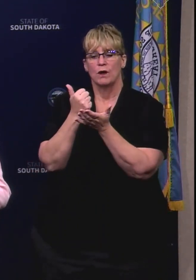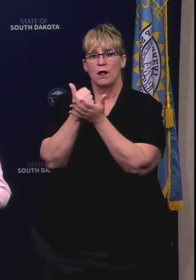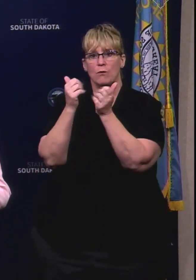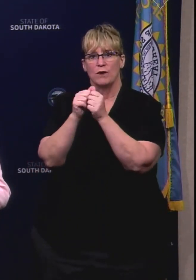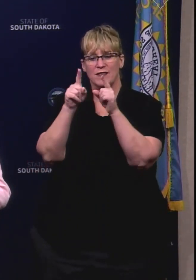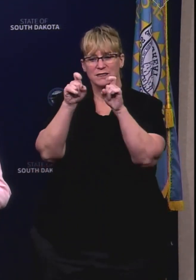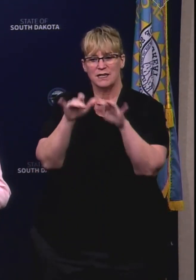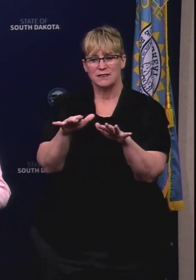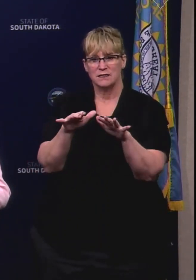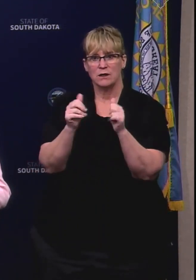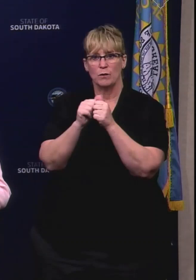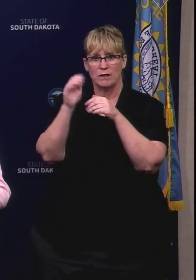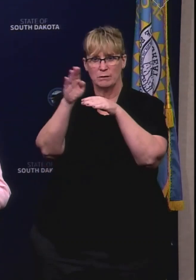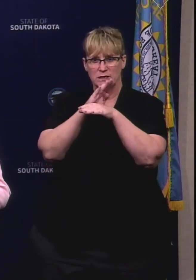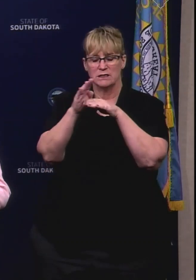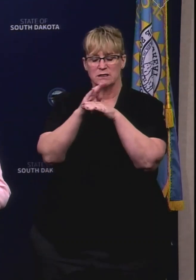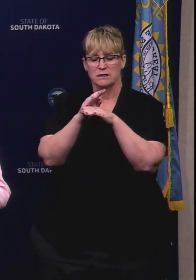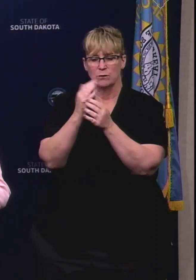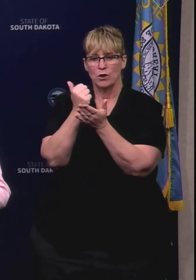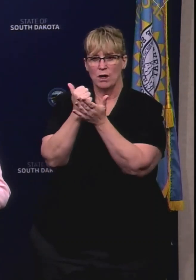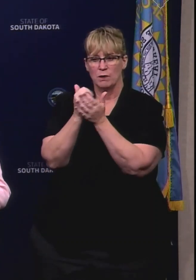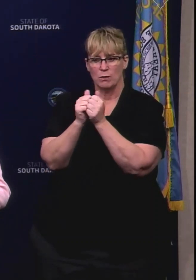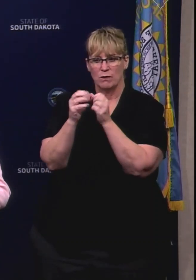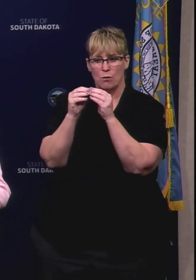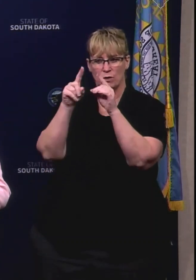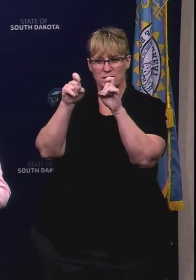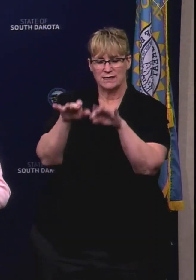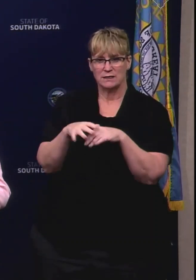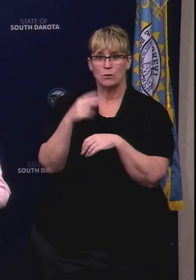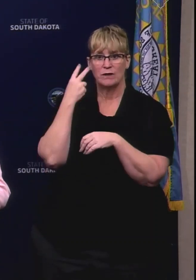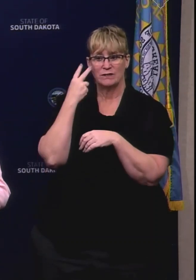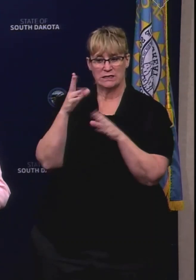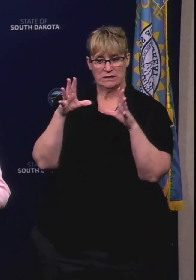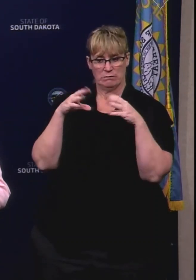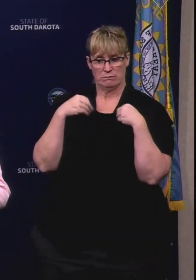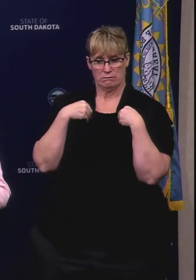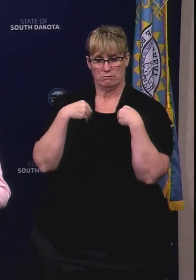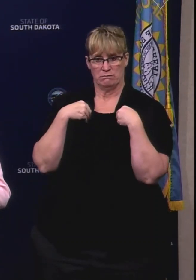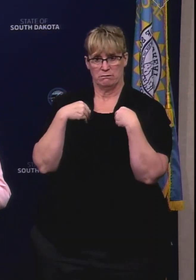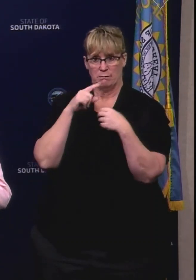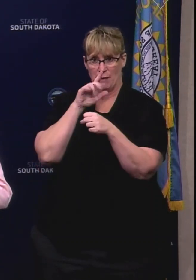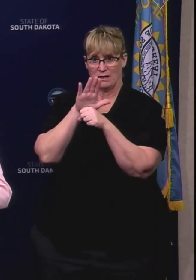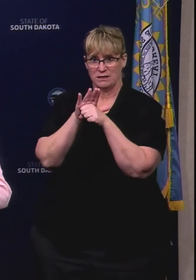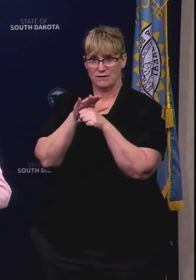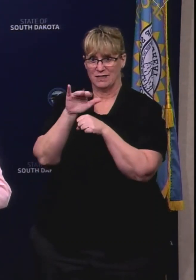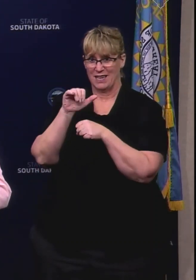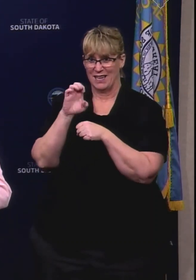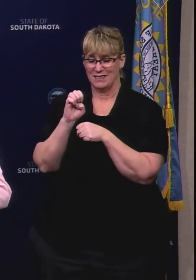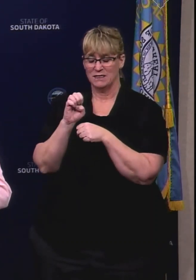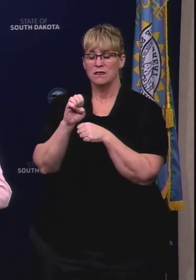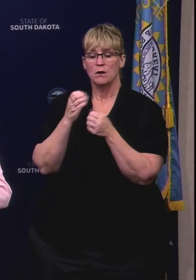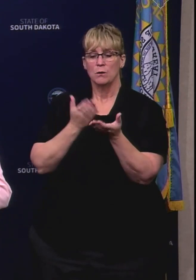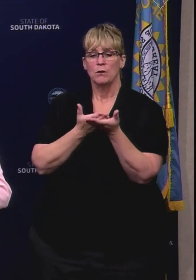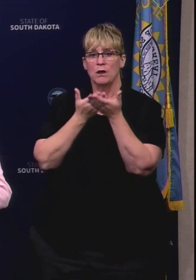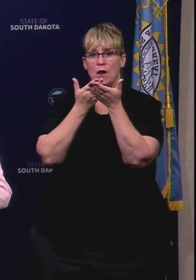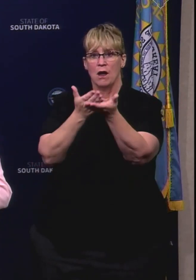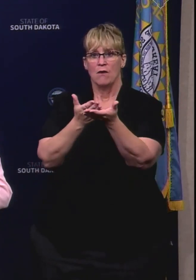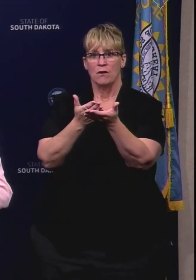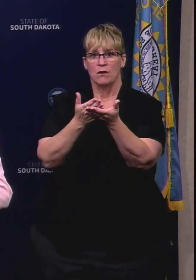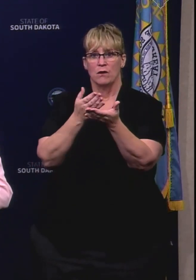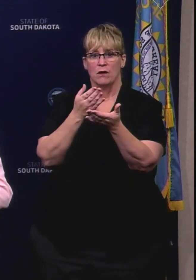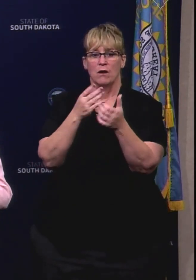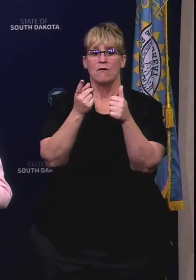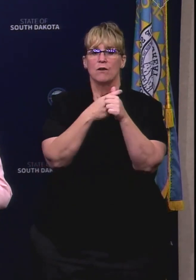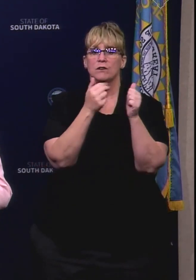critical infrastructure businesses where we've seen positive cases. And so that's certainly something that we offered first with